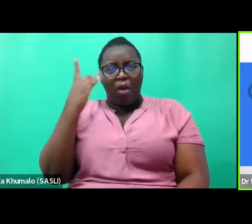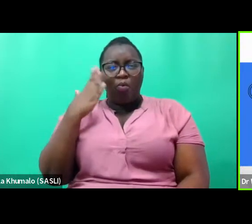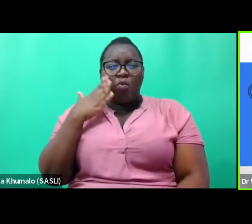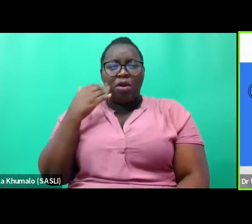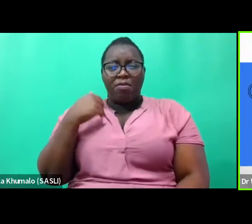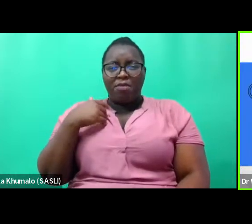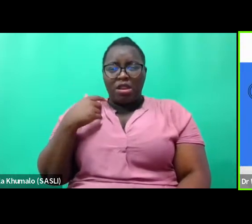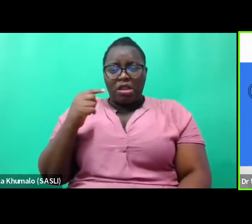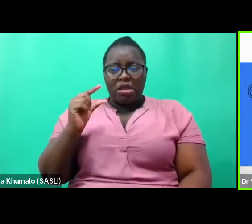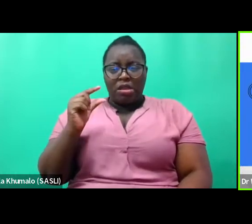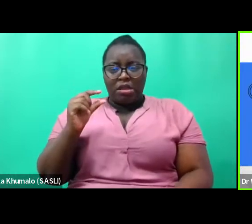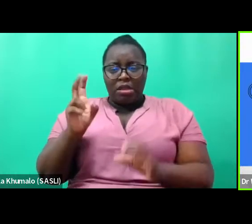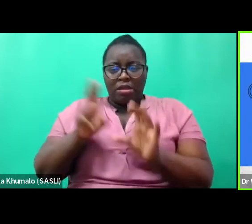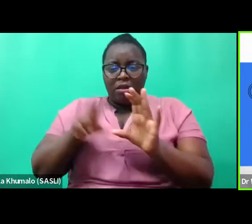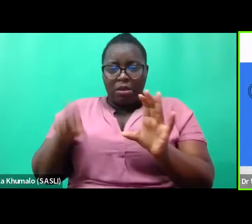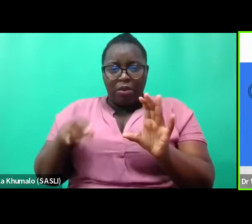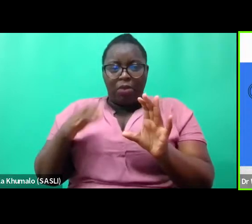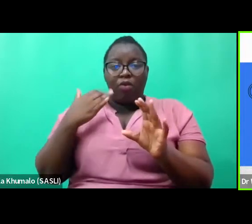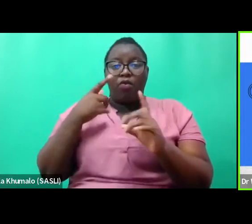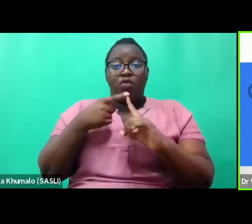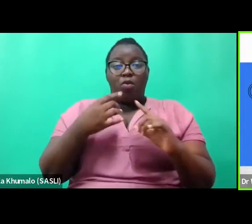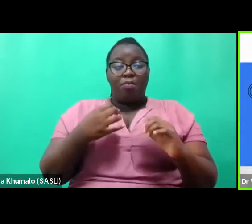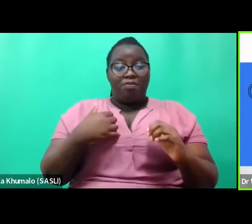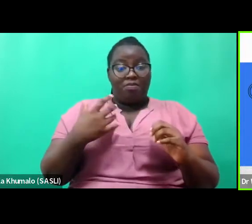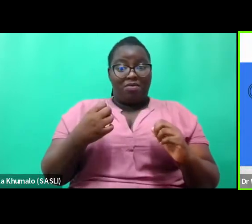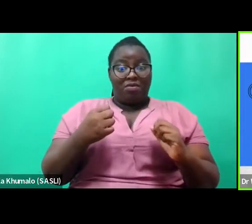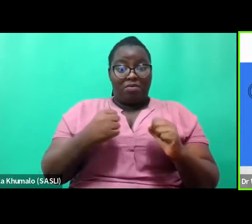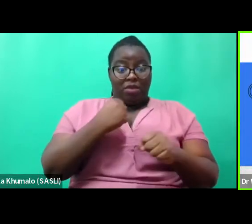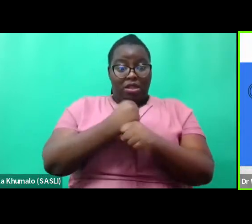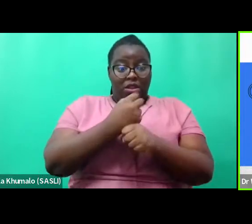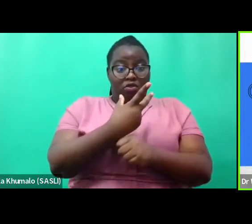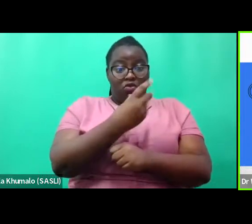from 2005 to